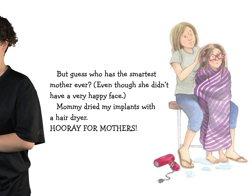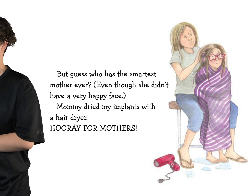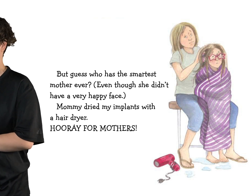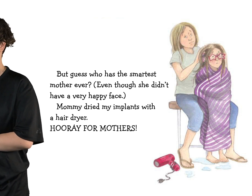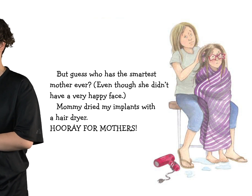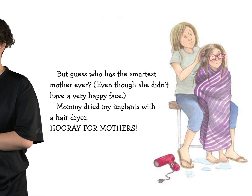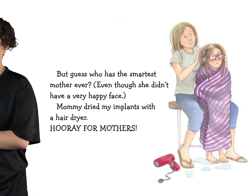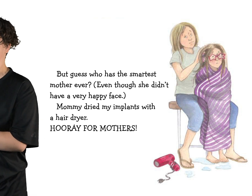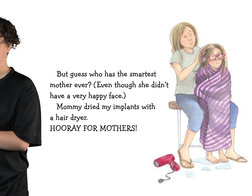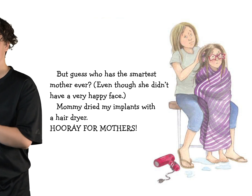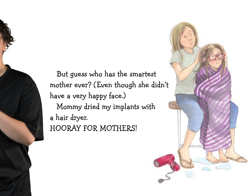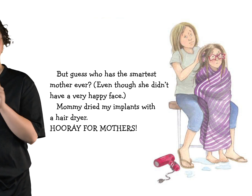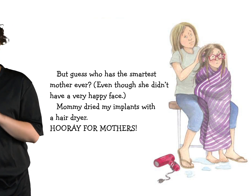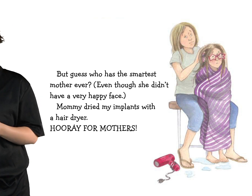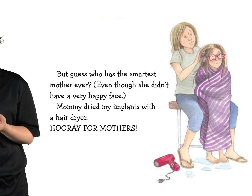face?